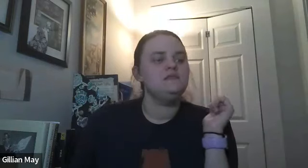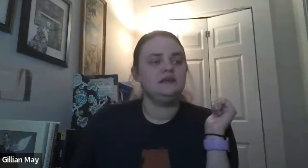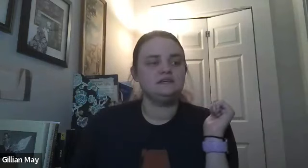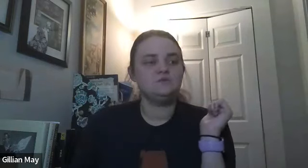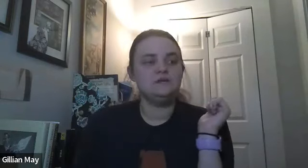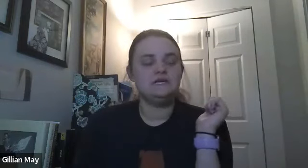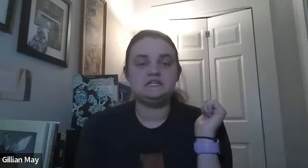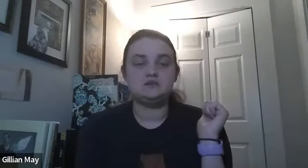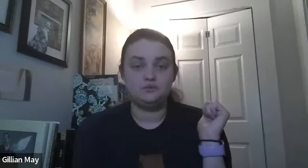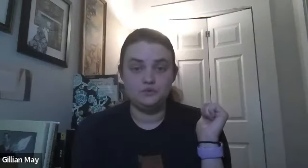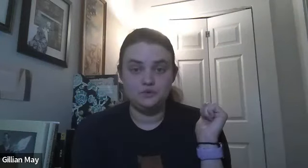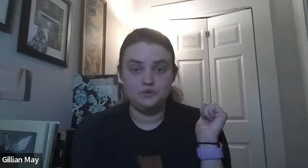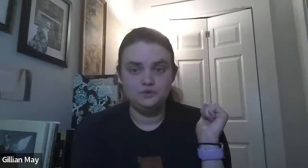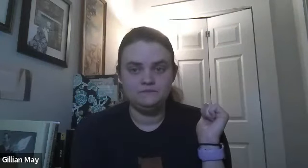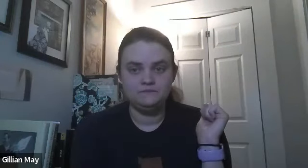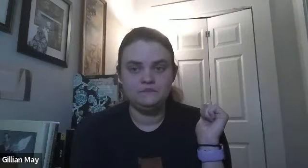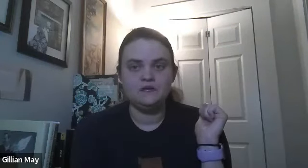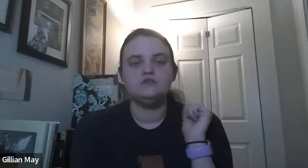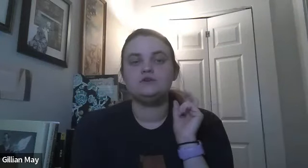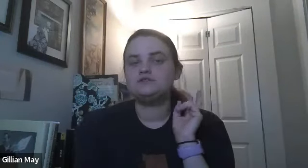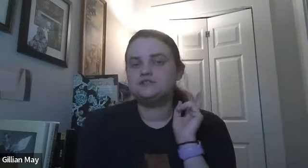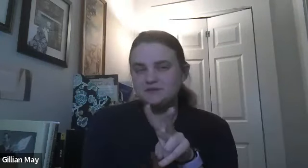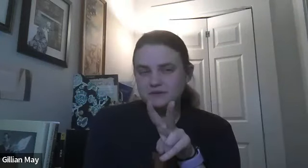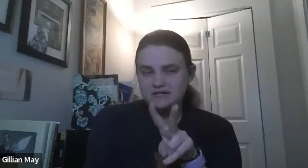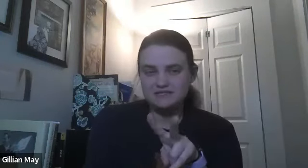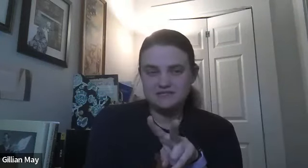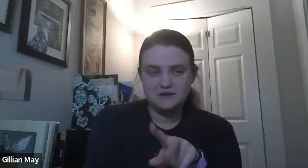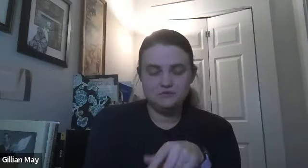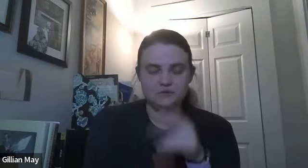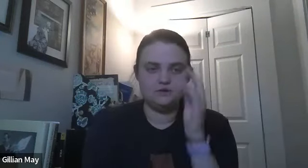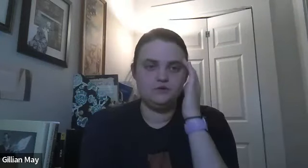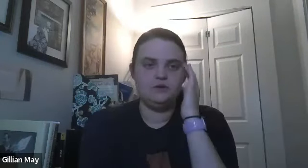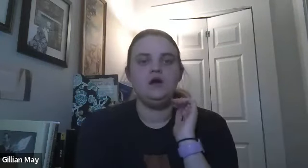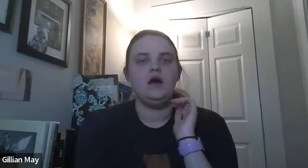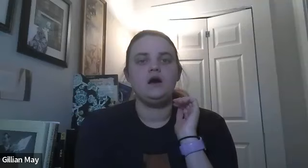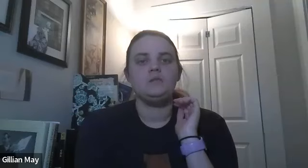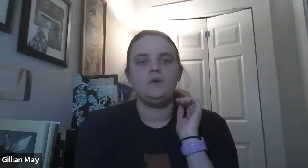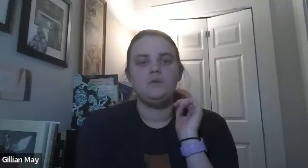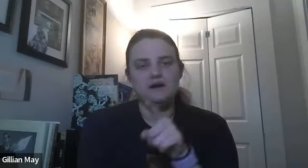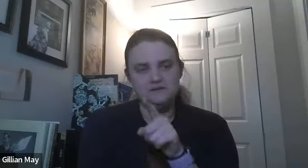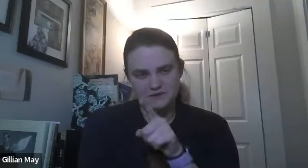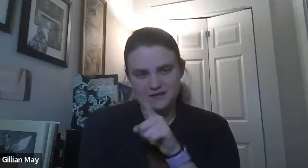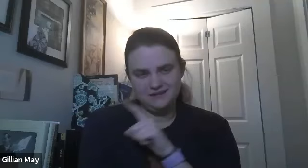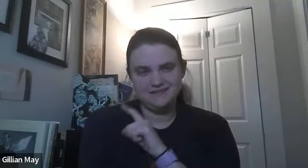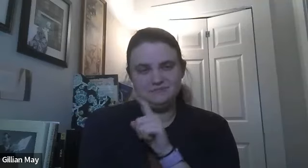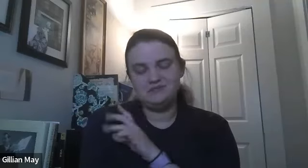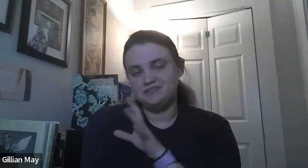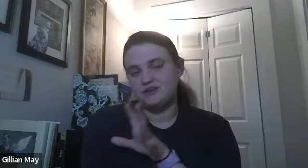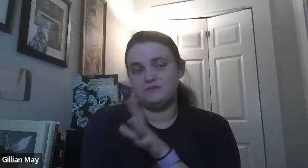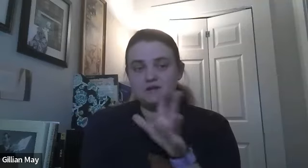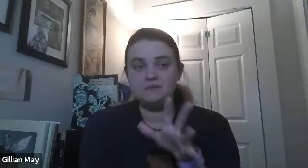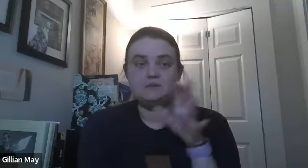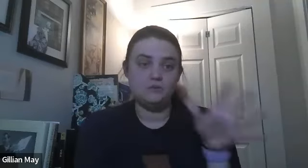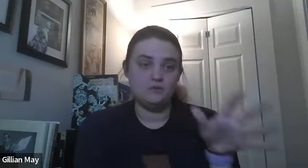The next one is rude. There are two ways to sign rude. One of them I typically try to recommend more than